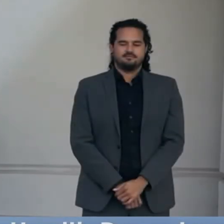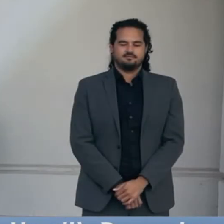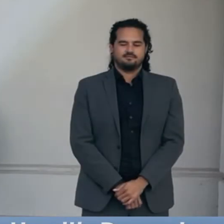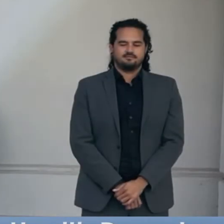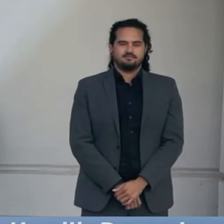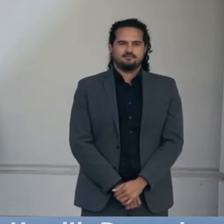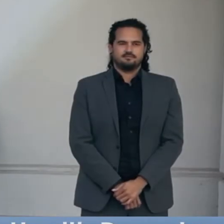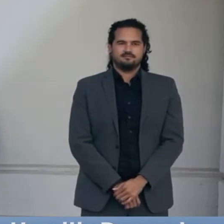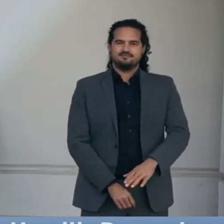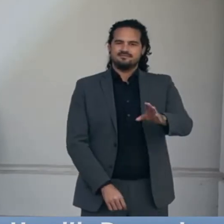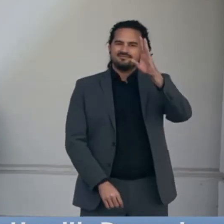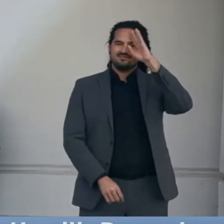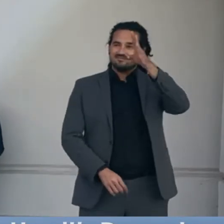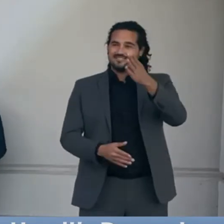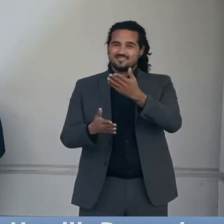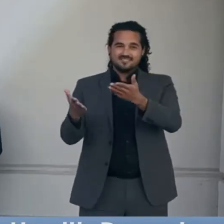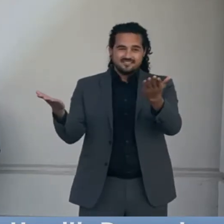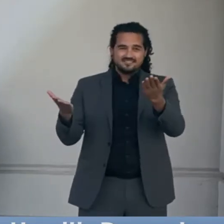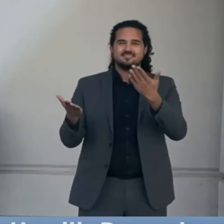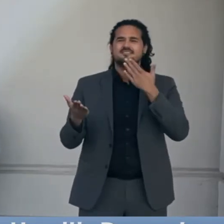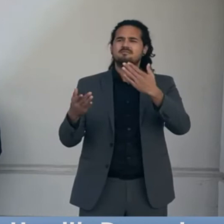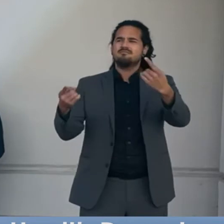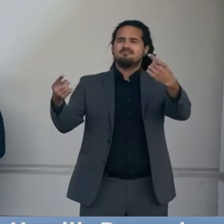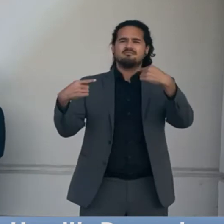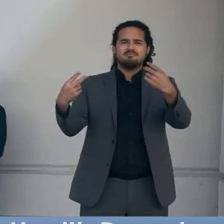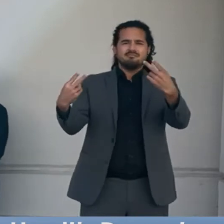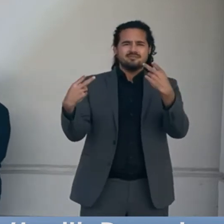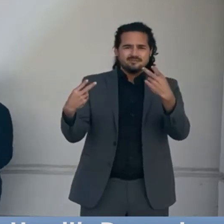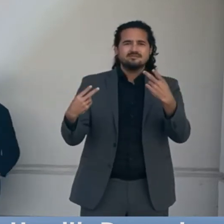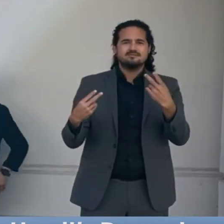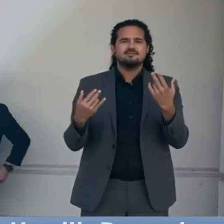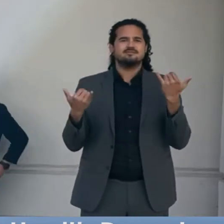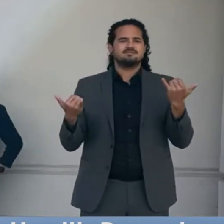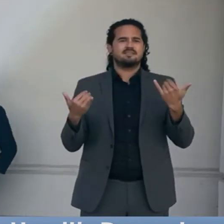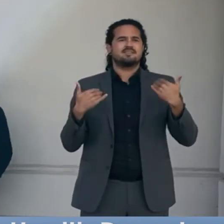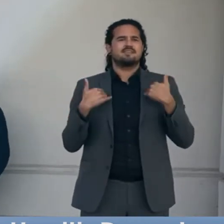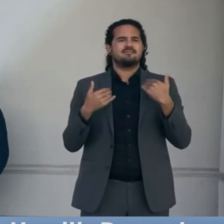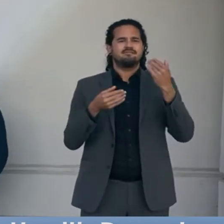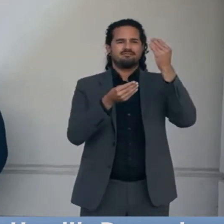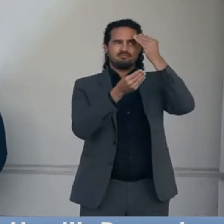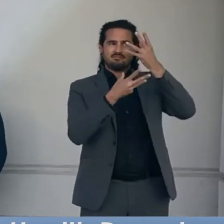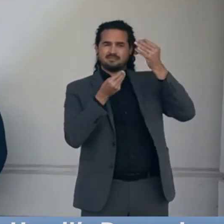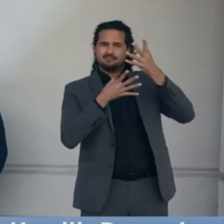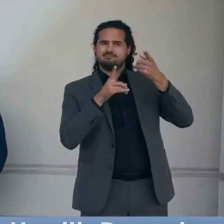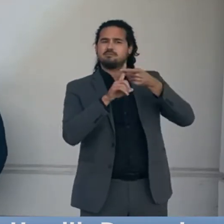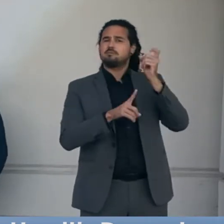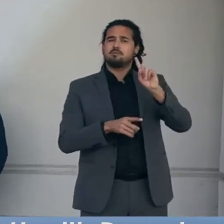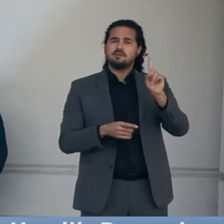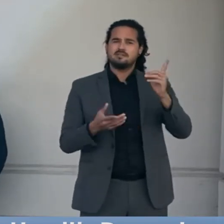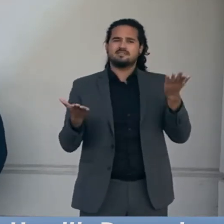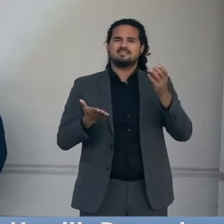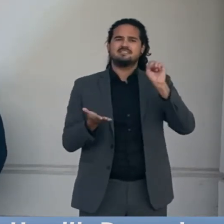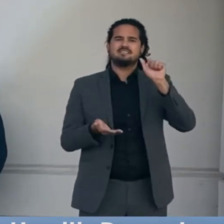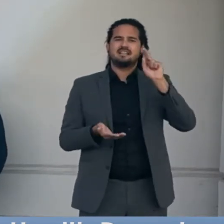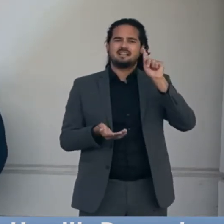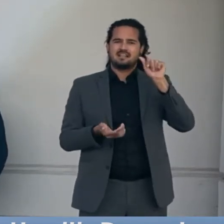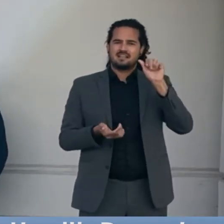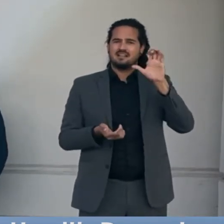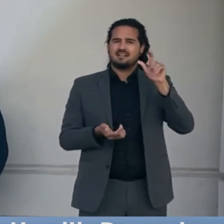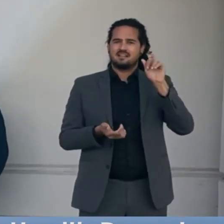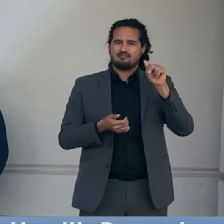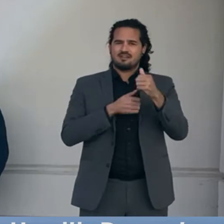Hello everyone, and thanks for being here today. We have updates from the County of Santa Clara Public Health Department with regards to the quarantine situation and